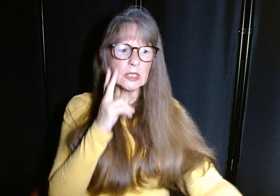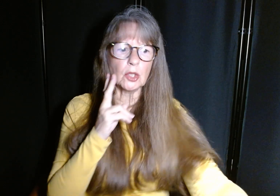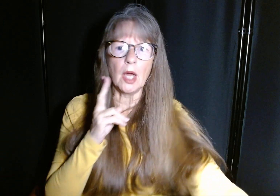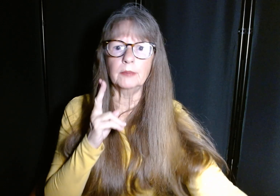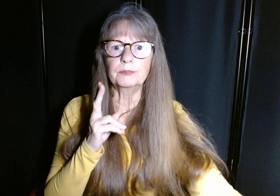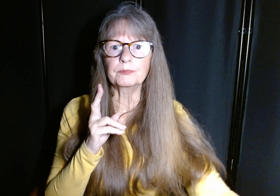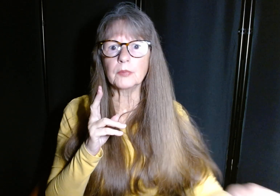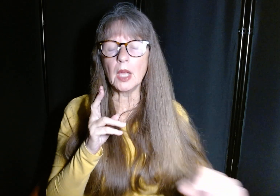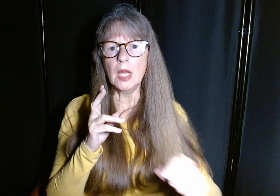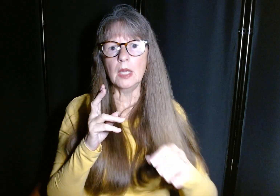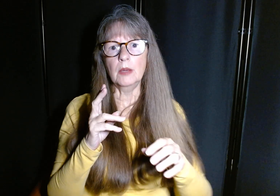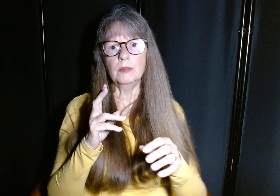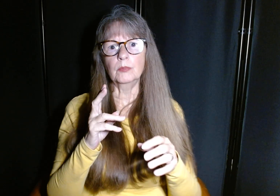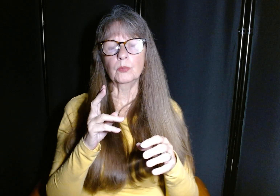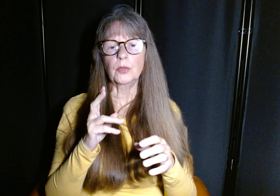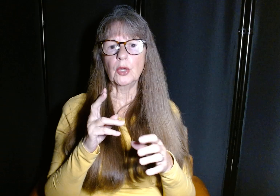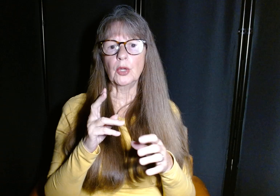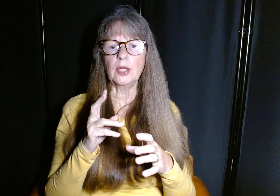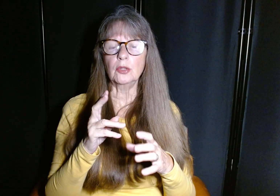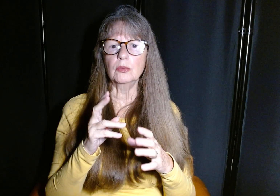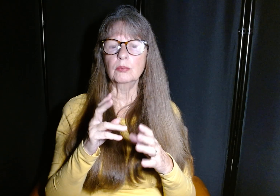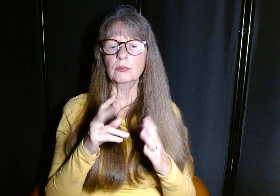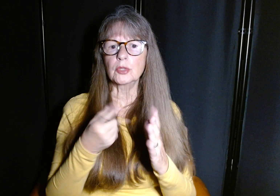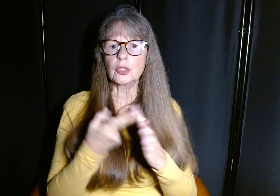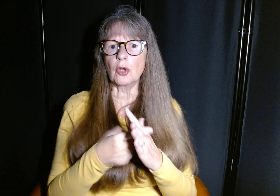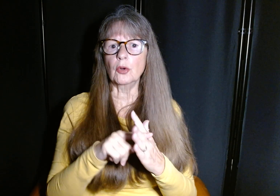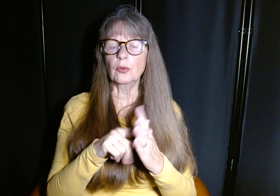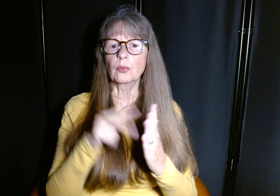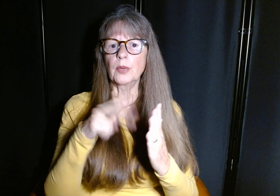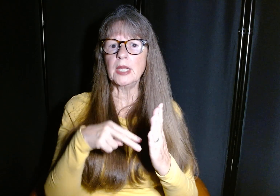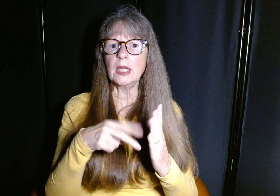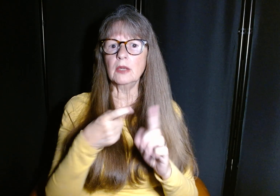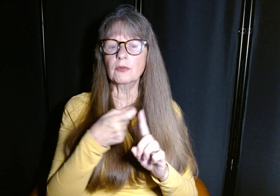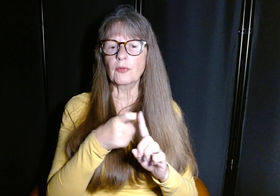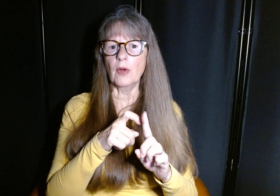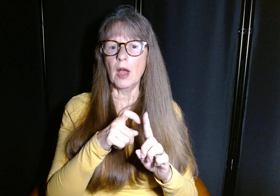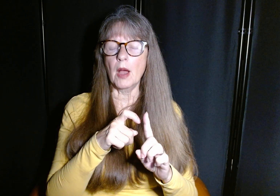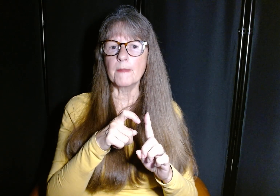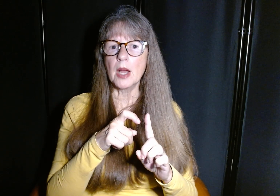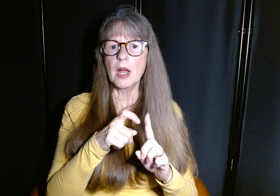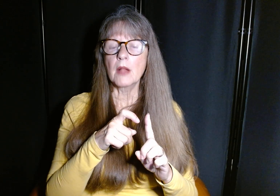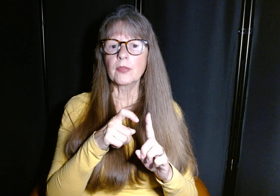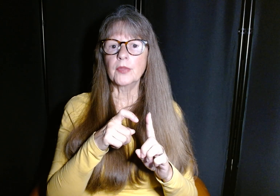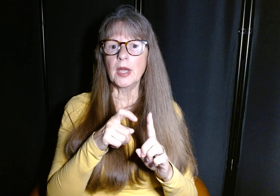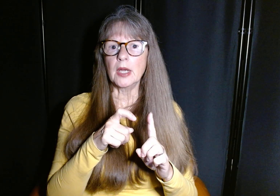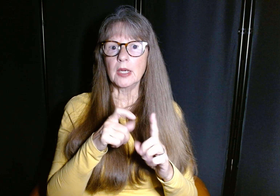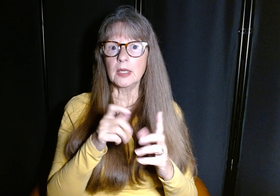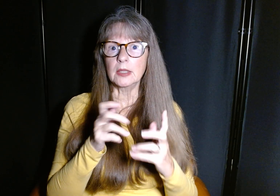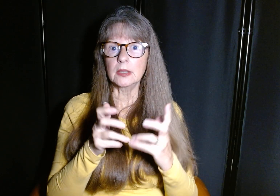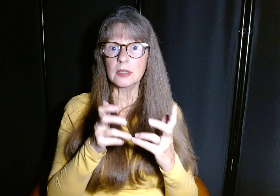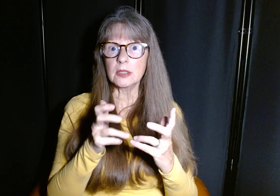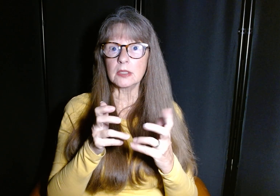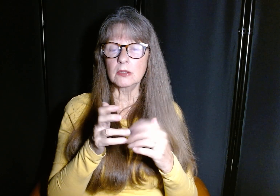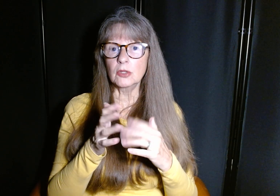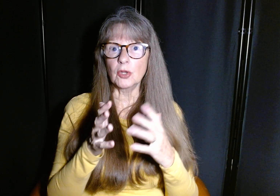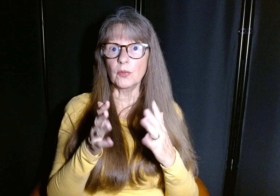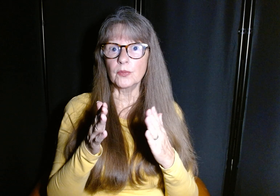lot. Can you start reading from the, you know,